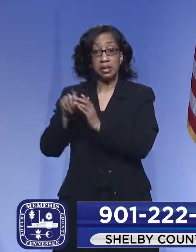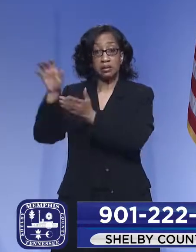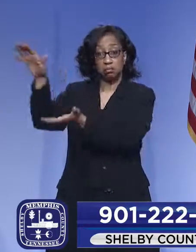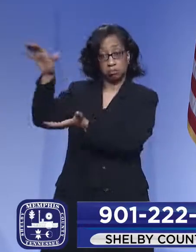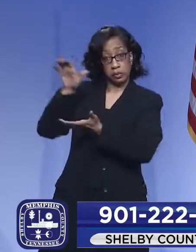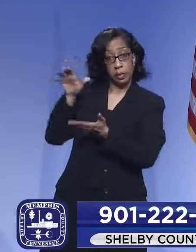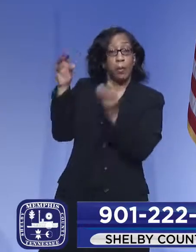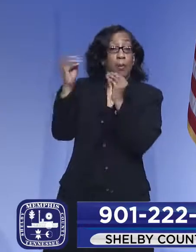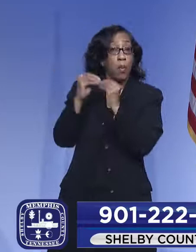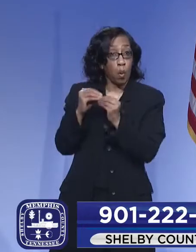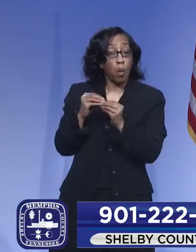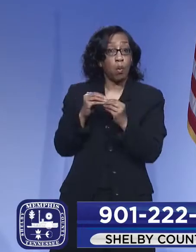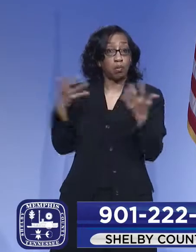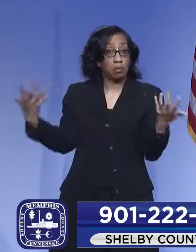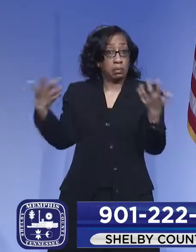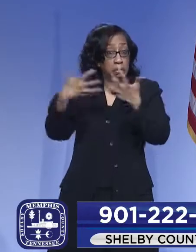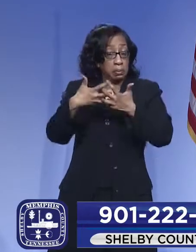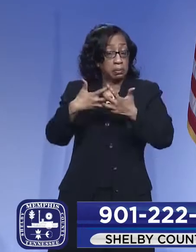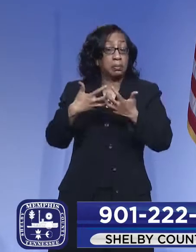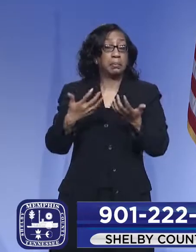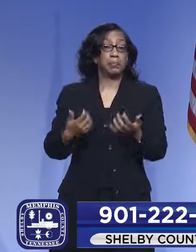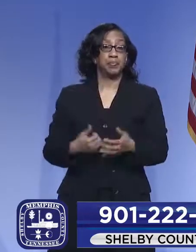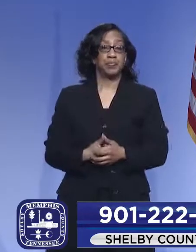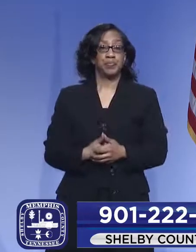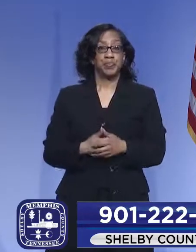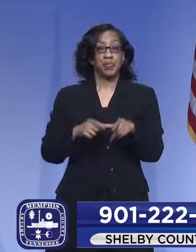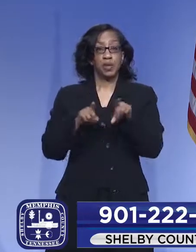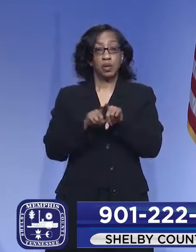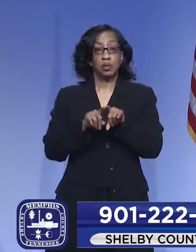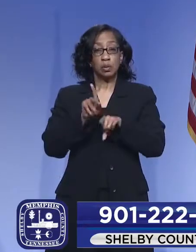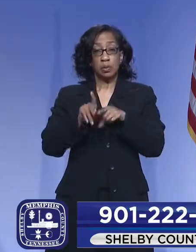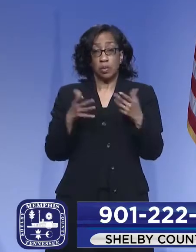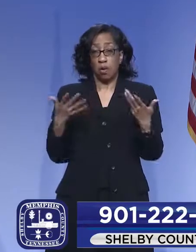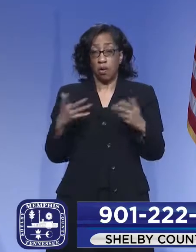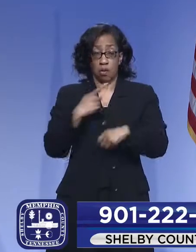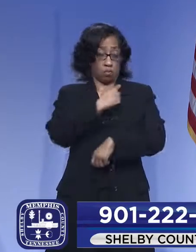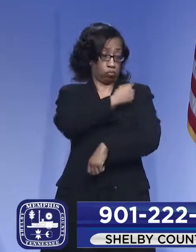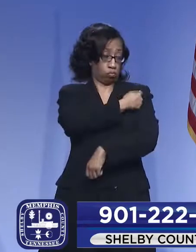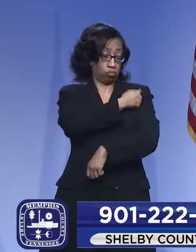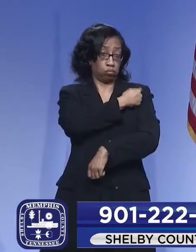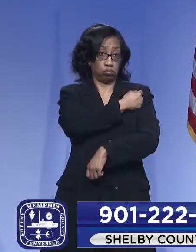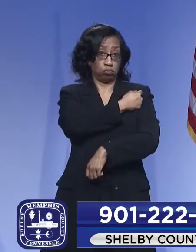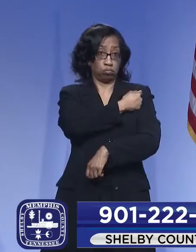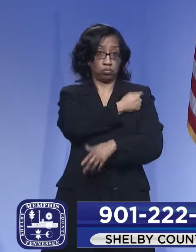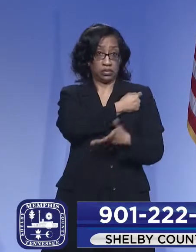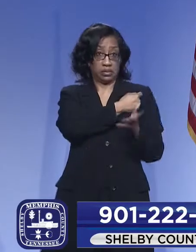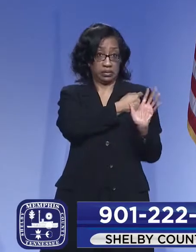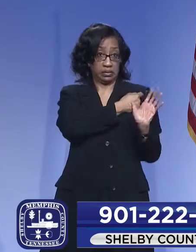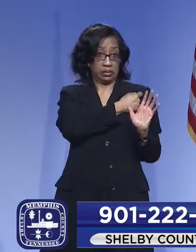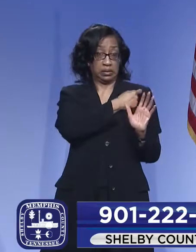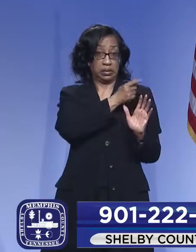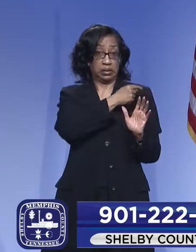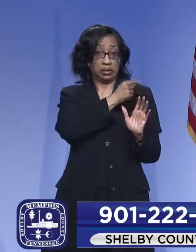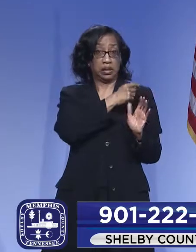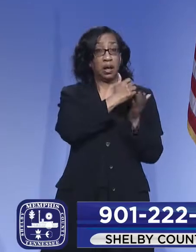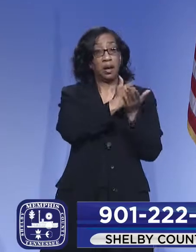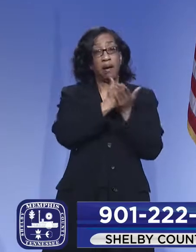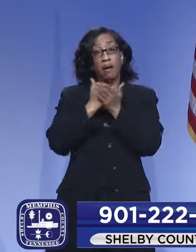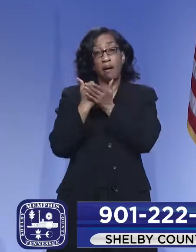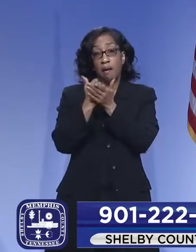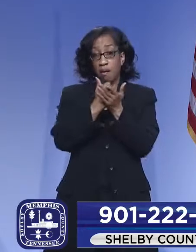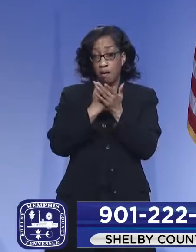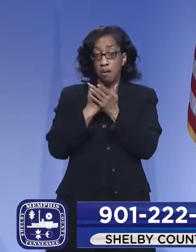that. And we do think that the people who have already been vaccinated is helping us as this